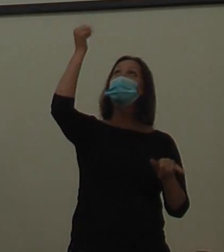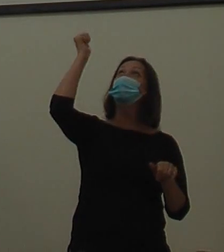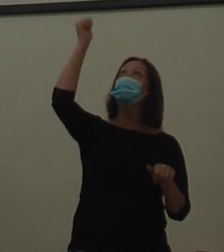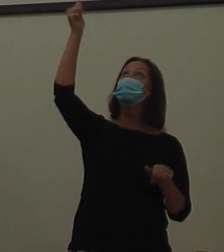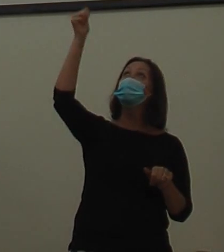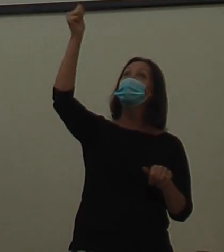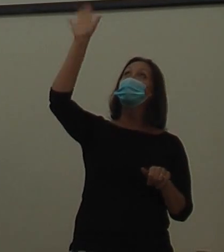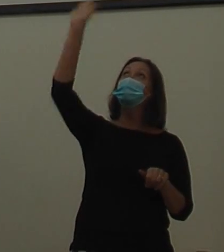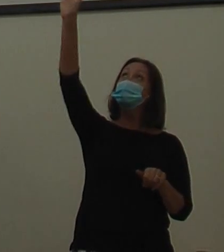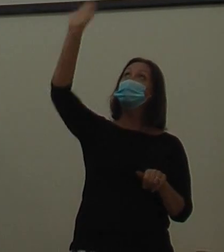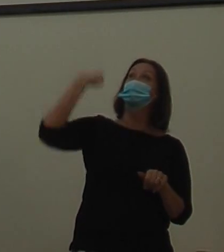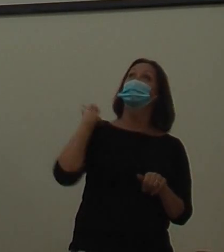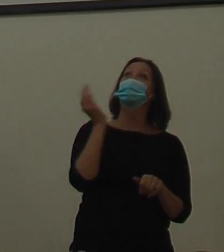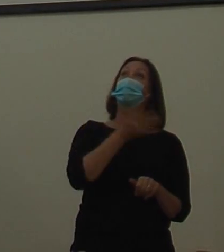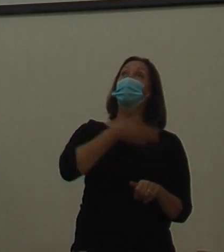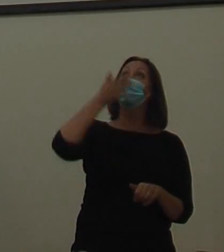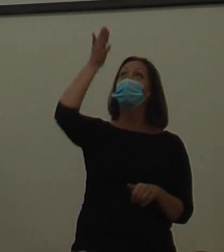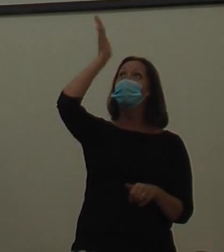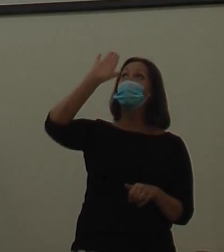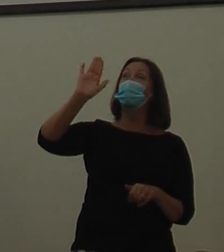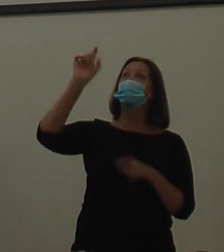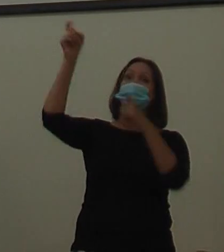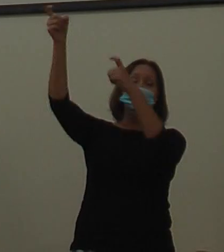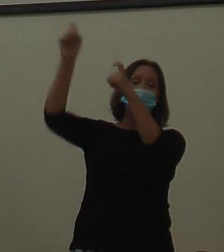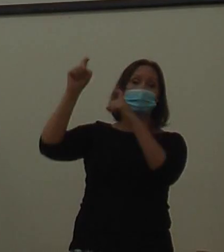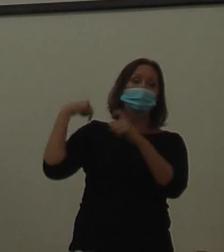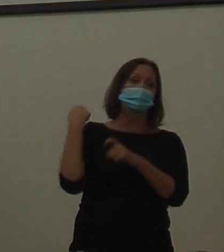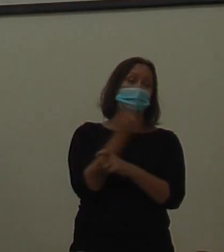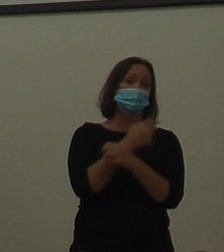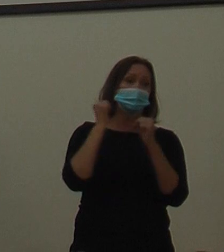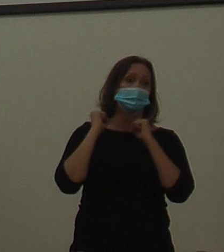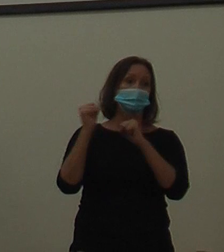will strengthen you. I will help you.